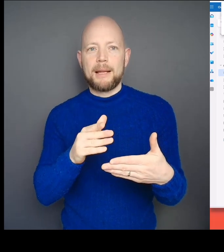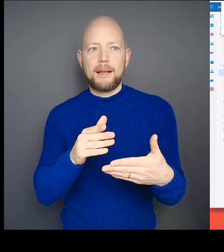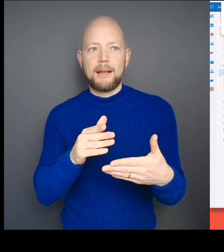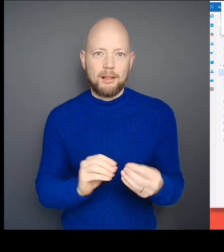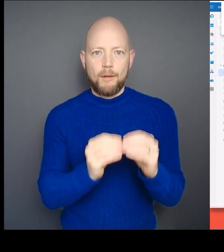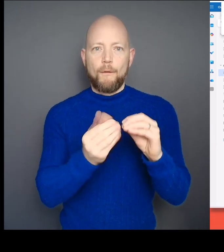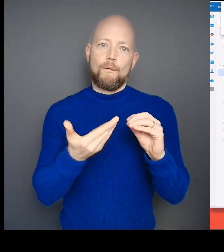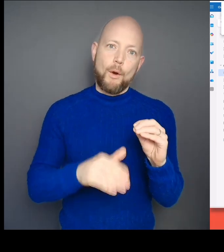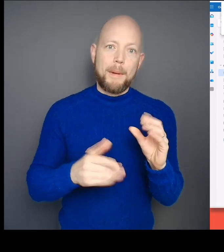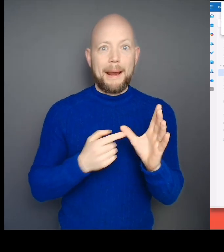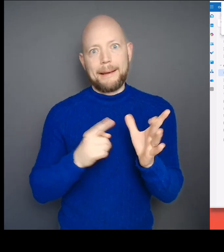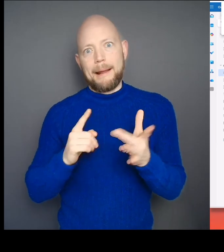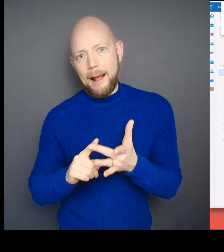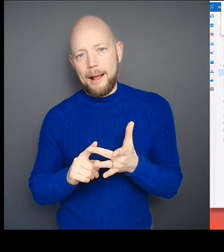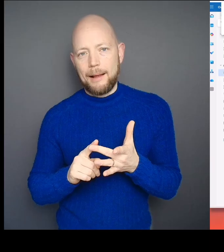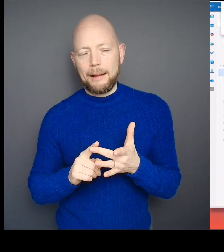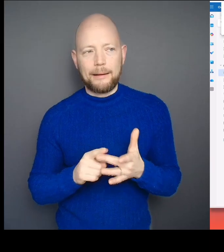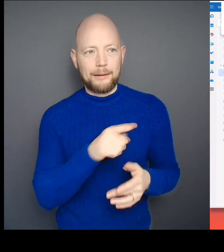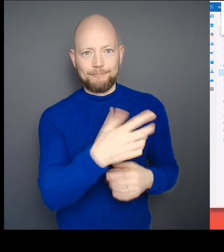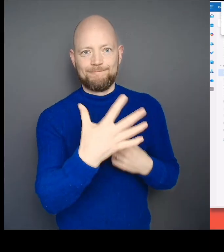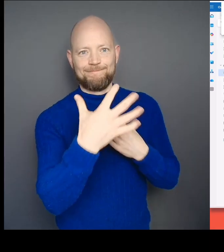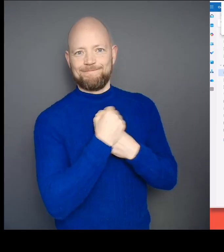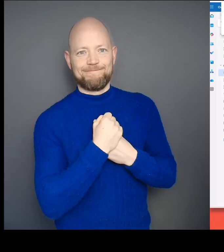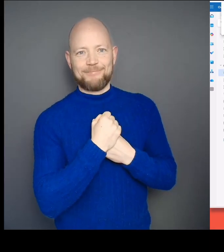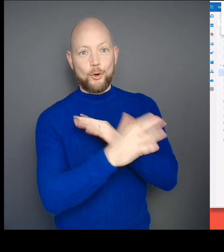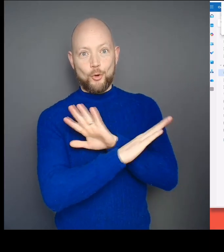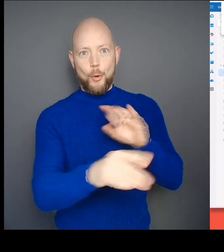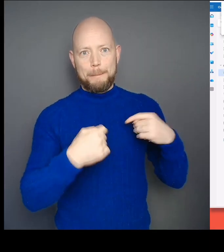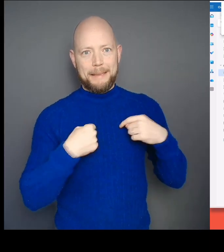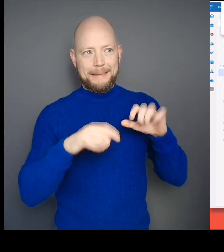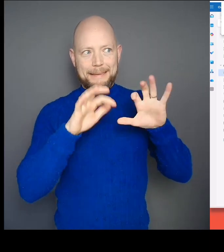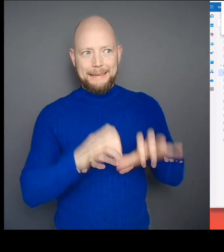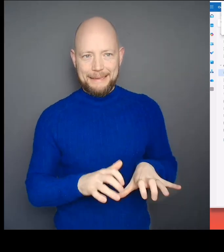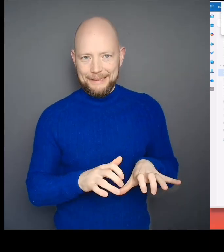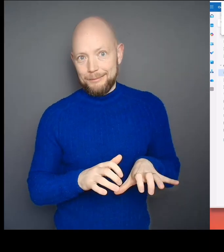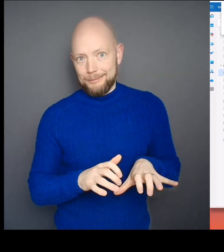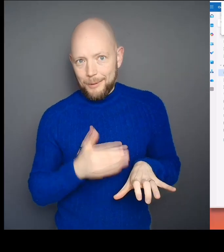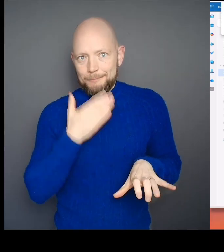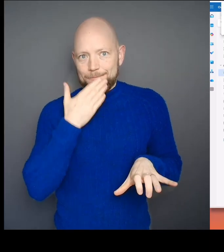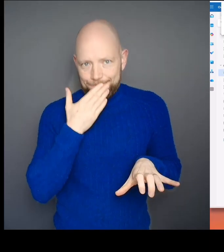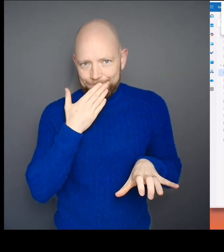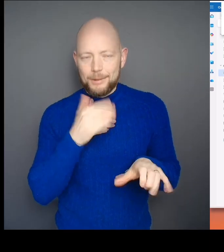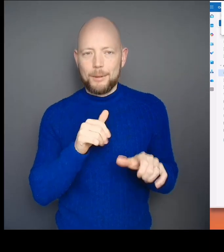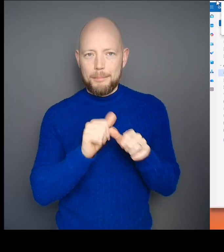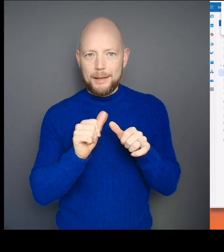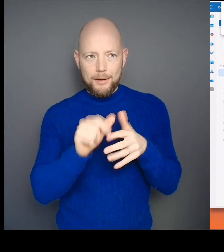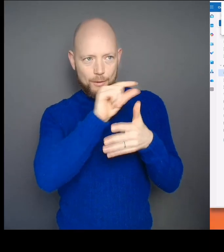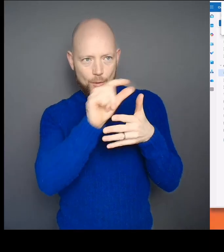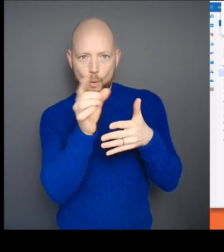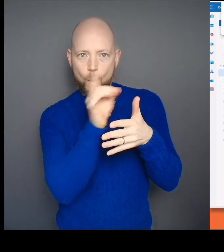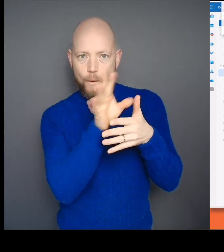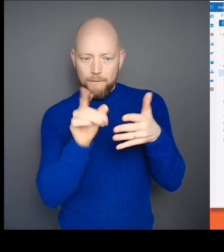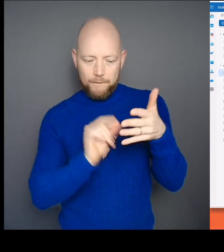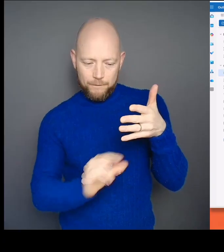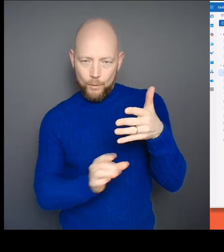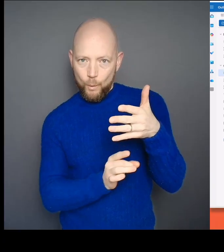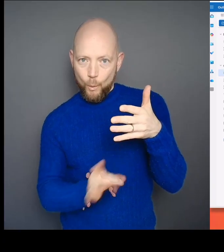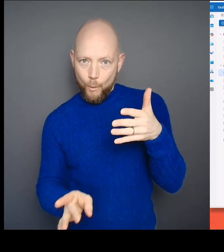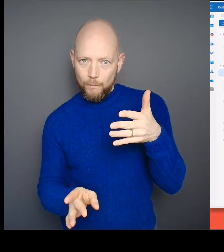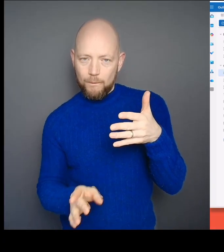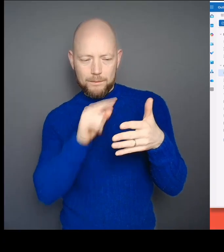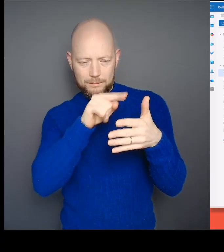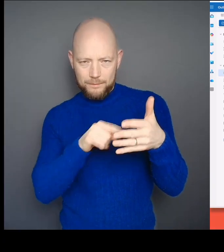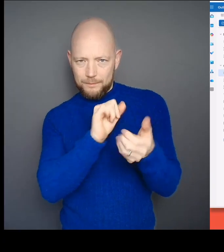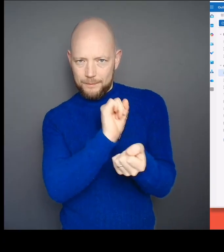if it's going, certainly I can help you with that. Would you like me to ask something else? So just make sure that that's working. I'm not going to worry too much about the formatting